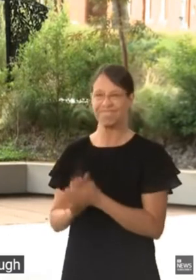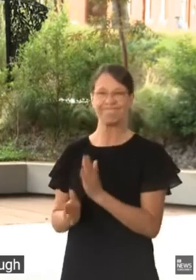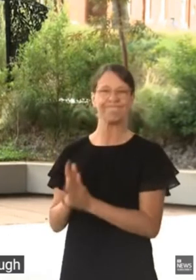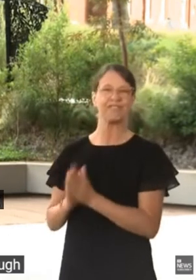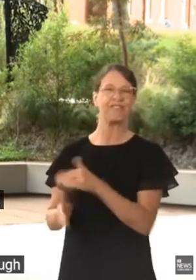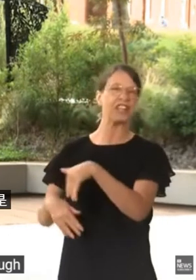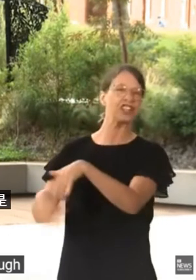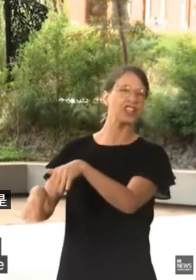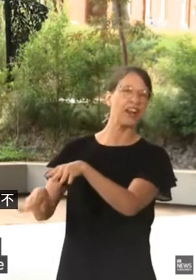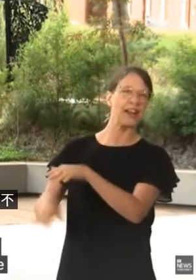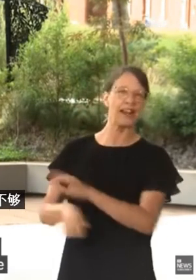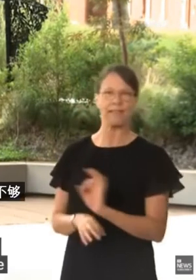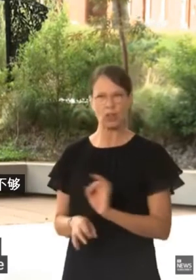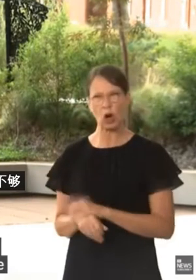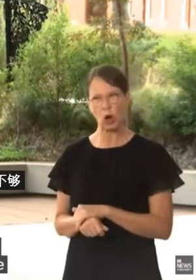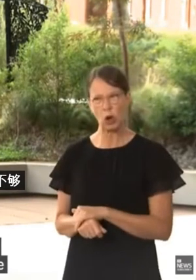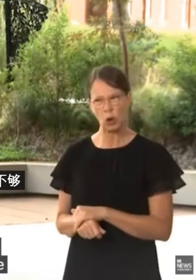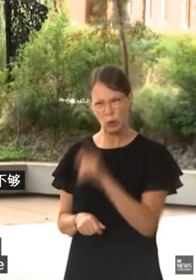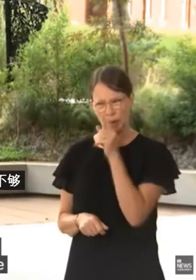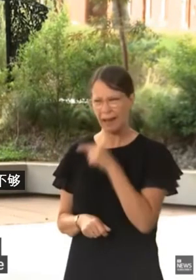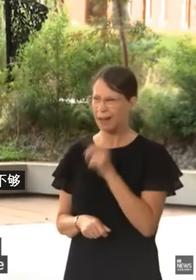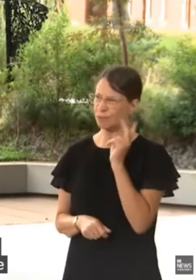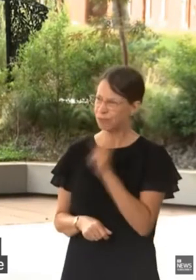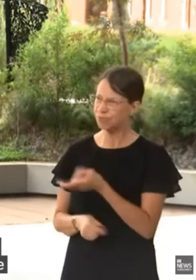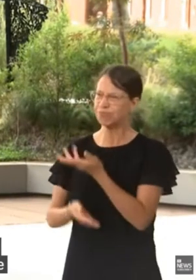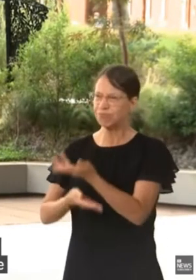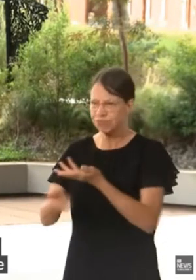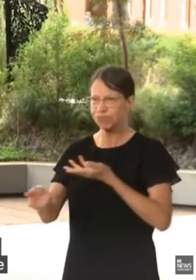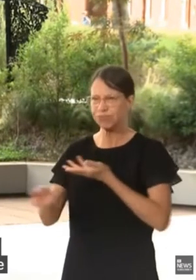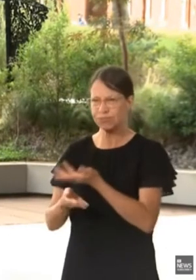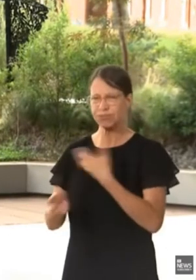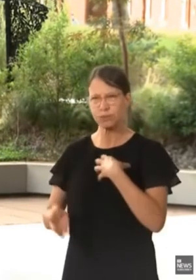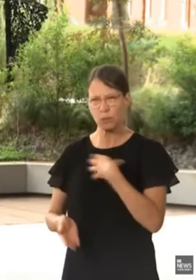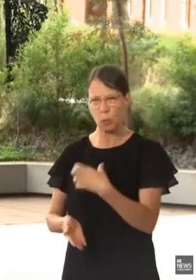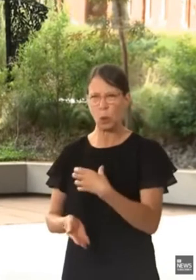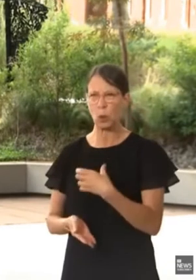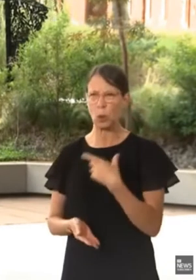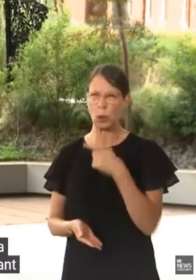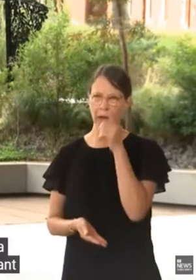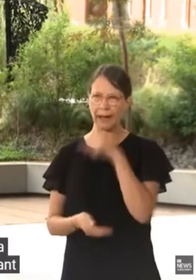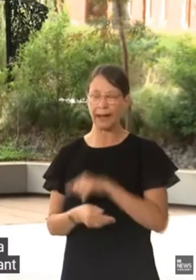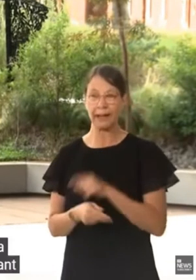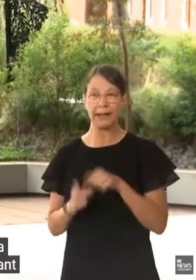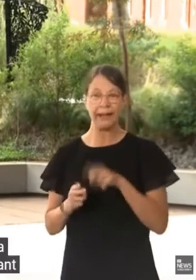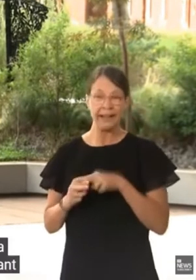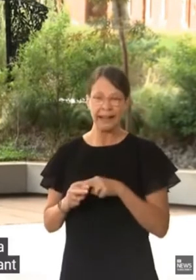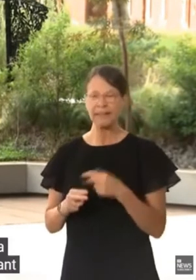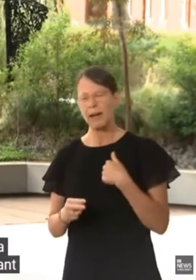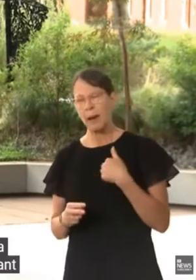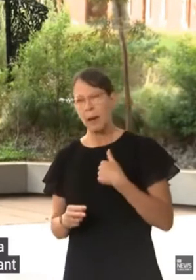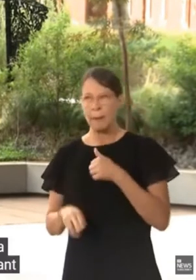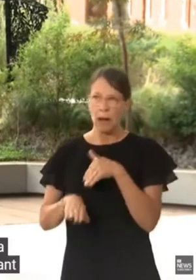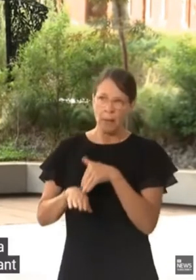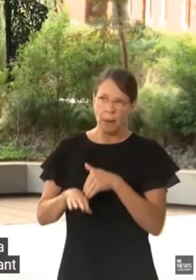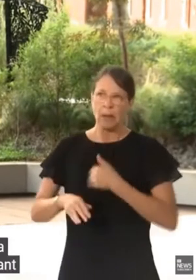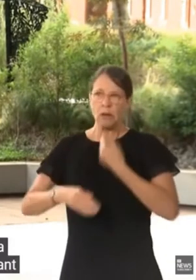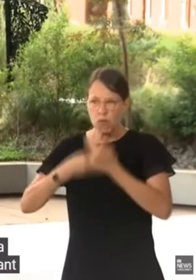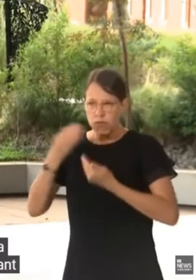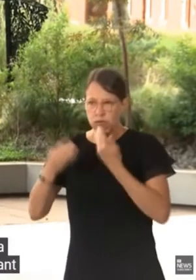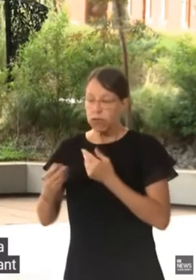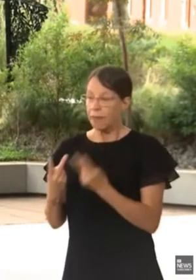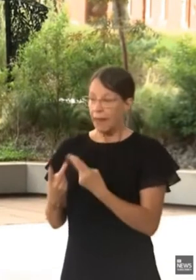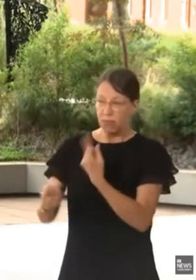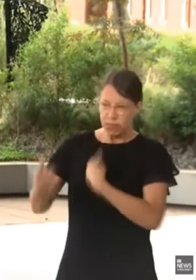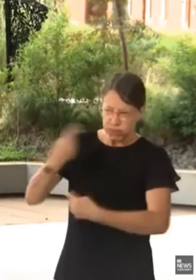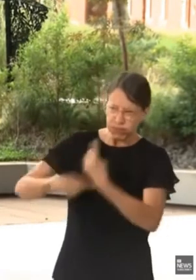our anxieties and challenges is important. The opportunity to talk makes a difference. And it's so